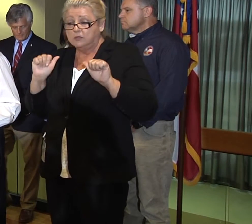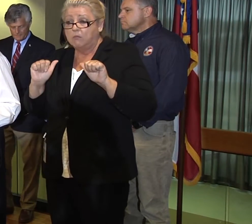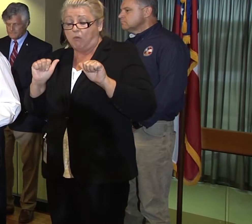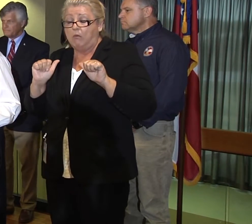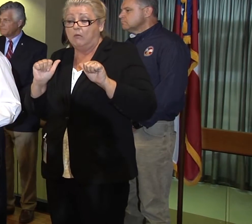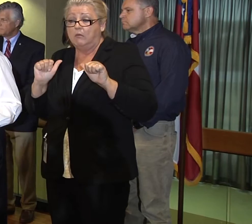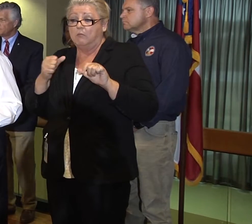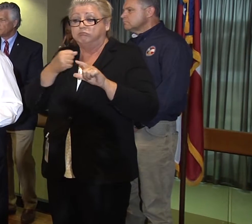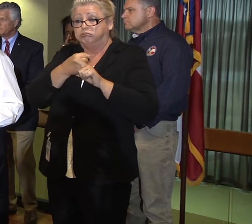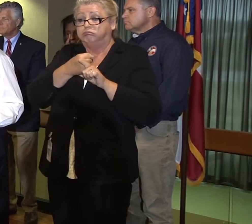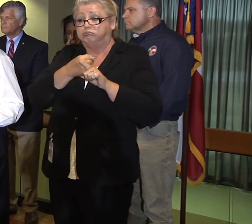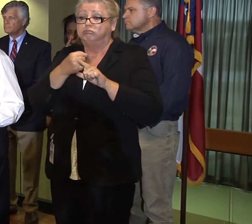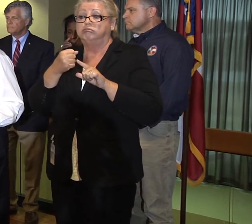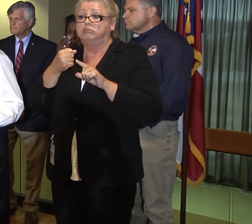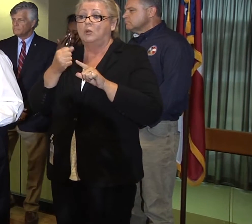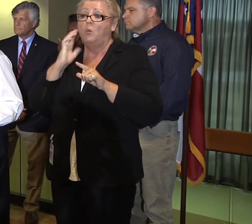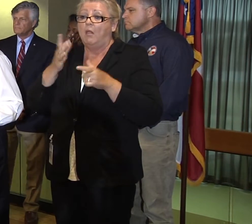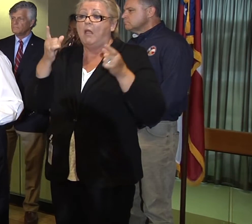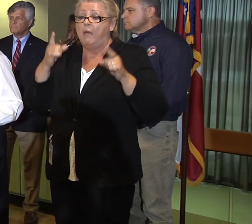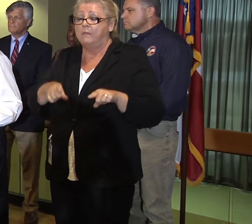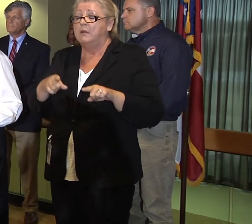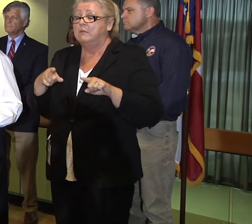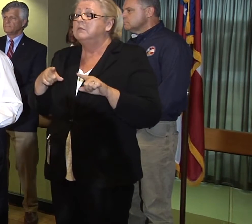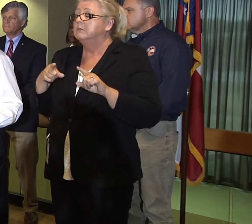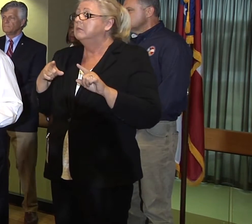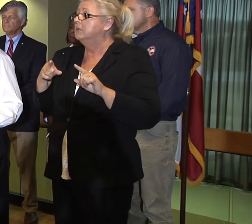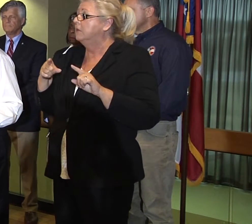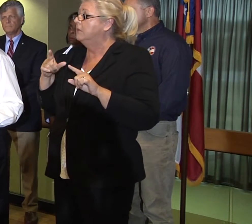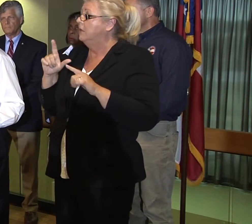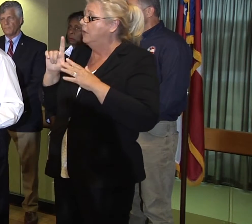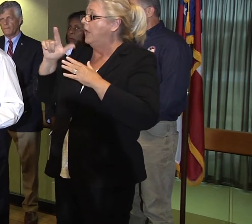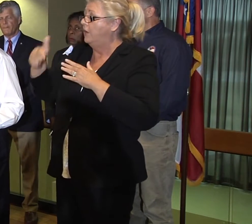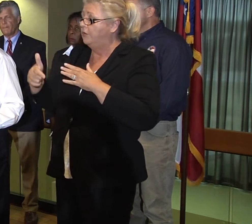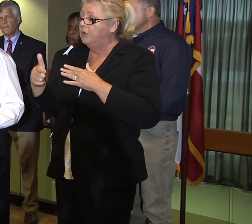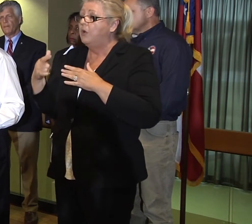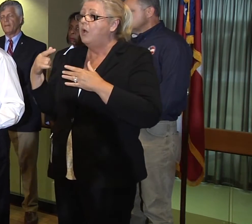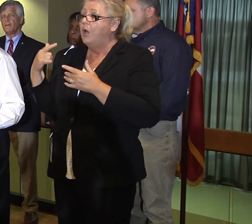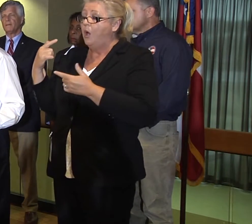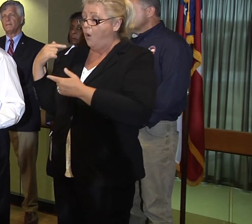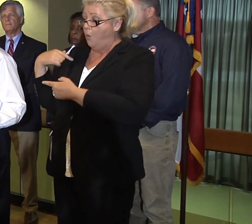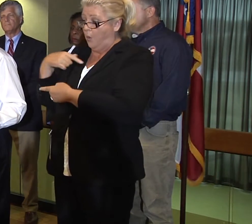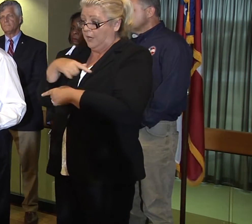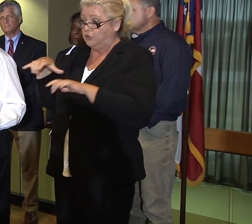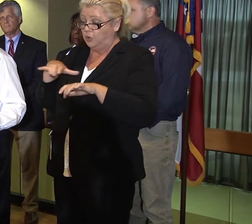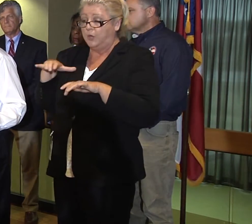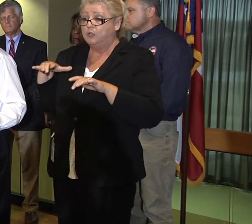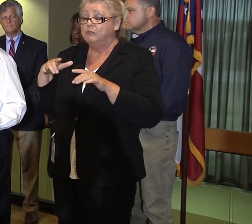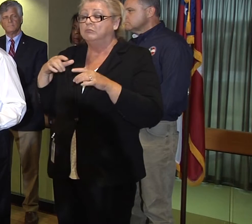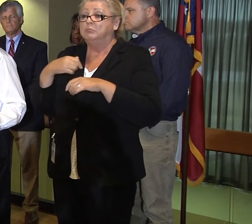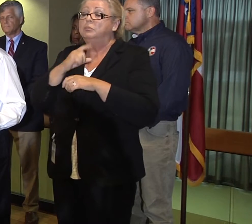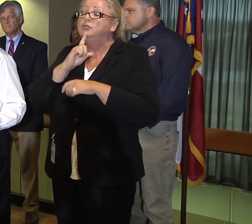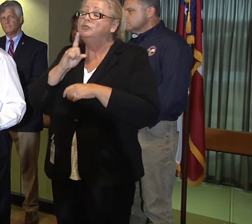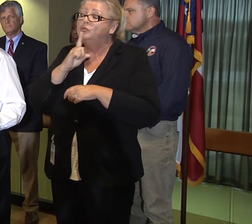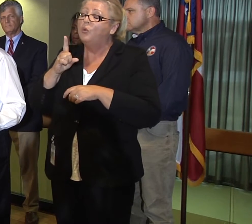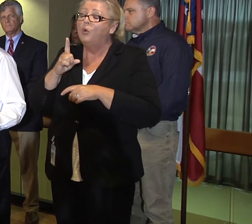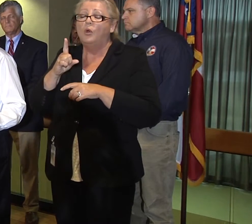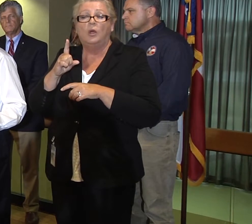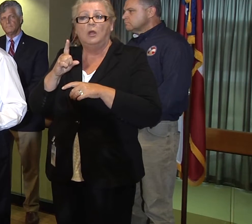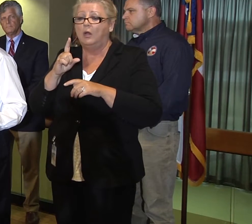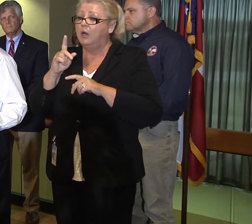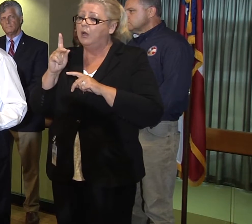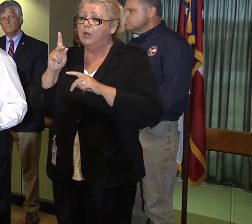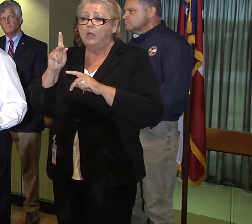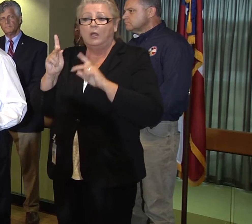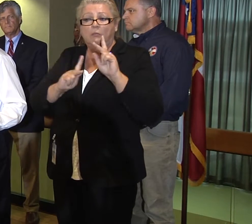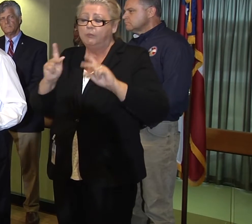impacts that will come from it, and what we're doing to mitigate and to make sure that we have no loss of life, and to also make sure